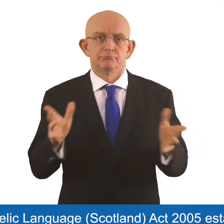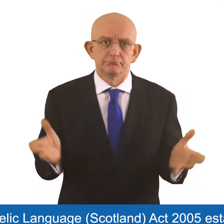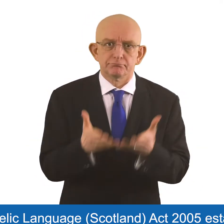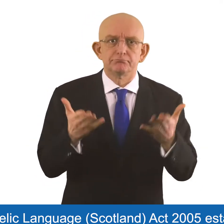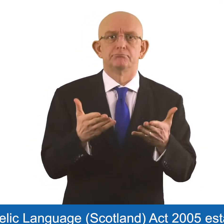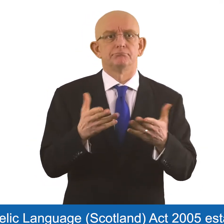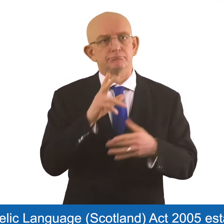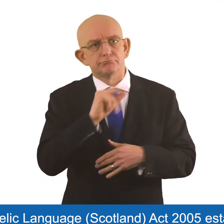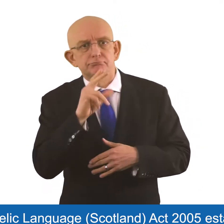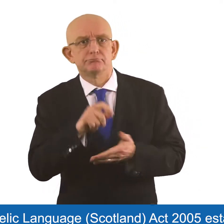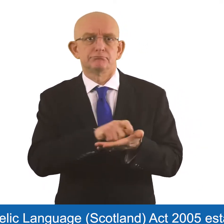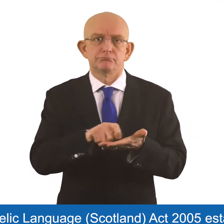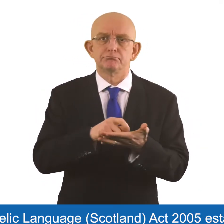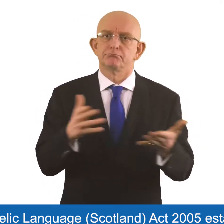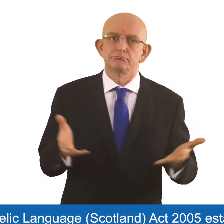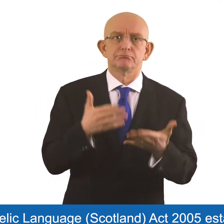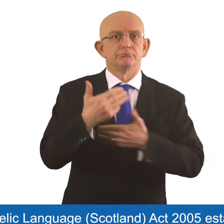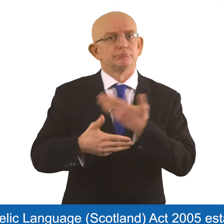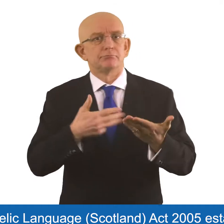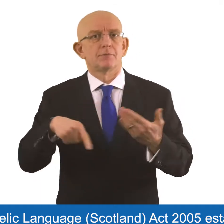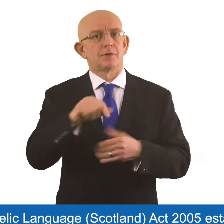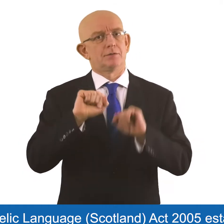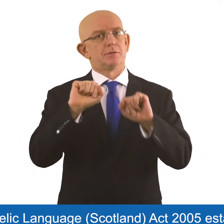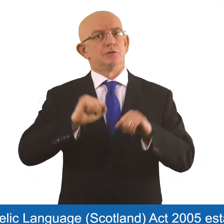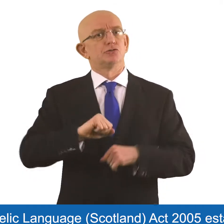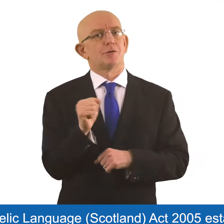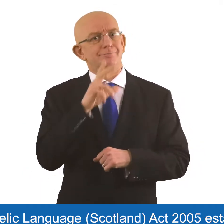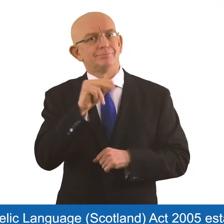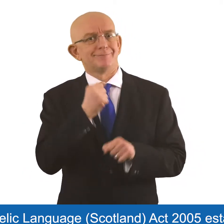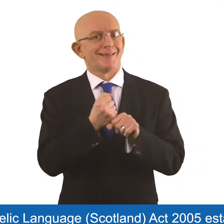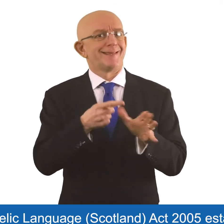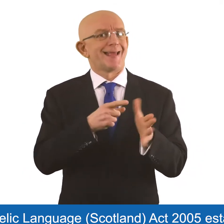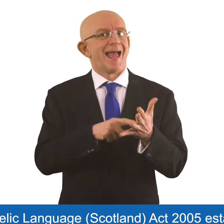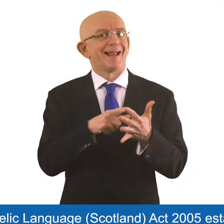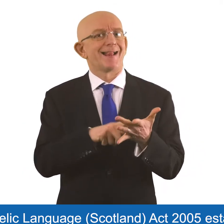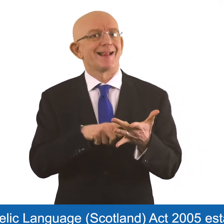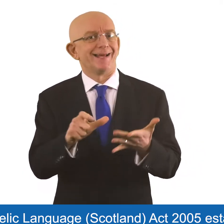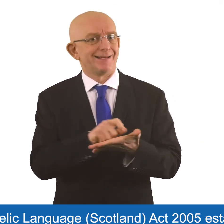establishes a body for promoting the use of the Gaelic language in Scotland.